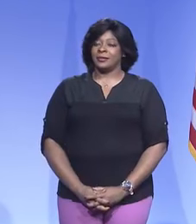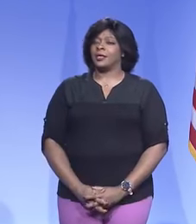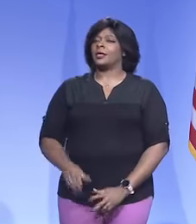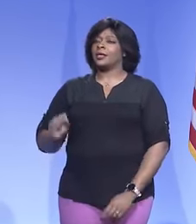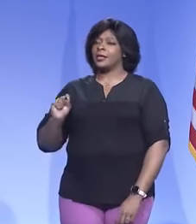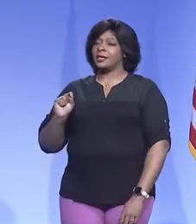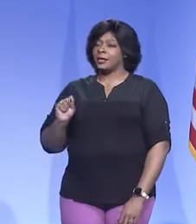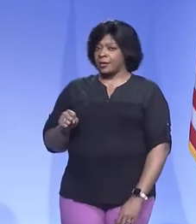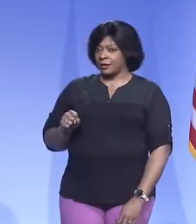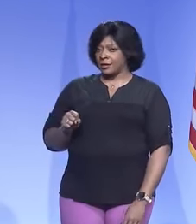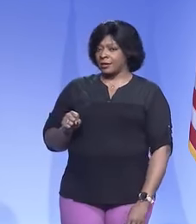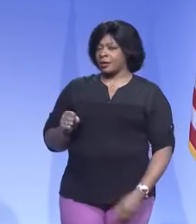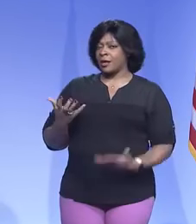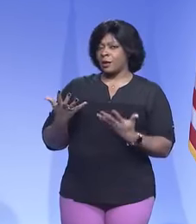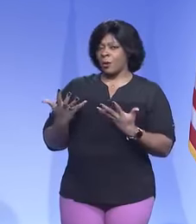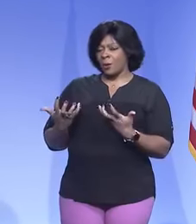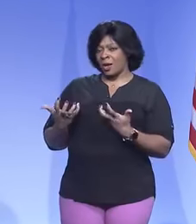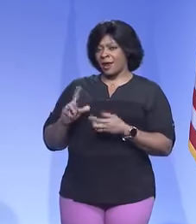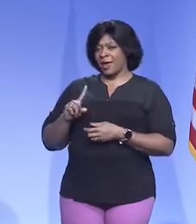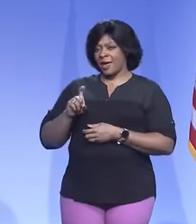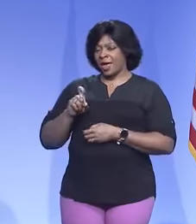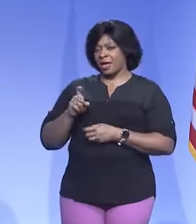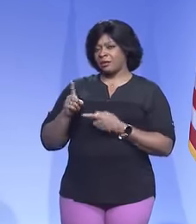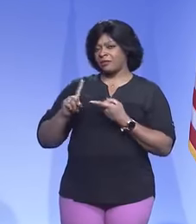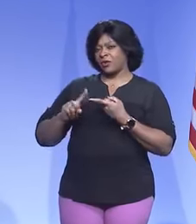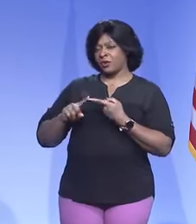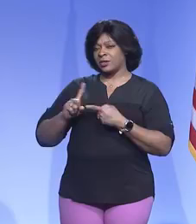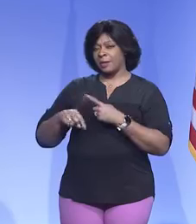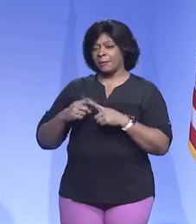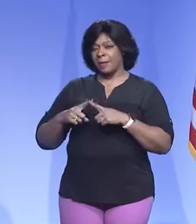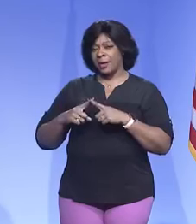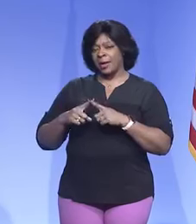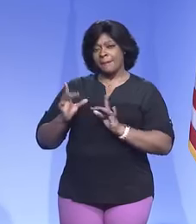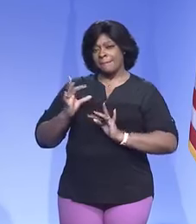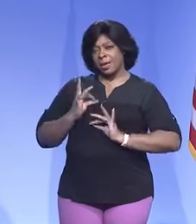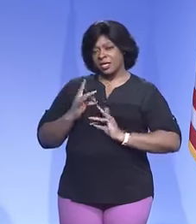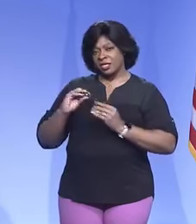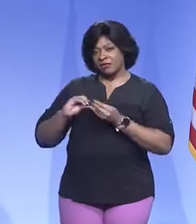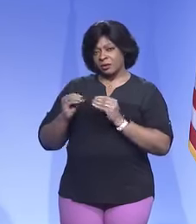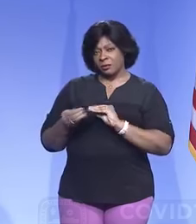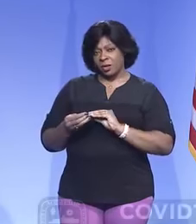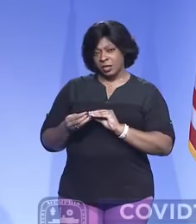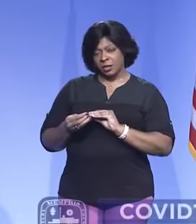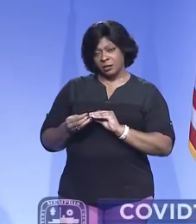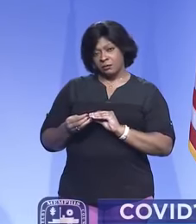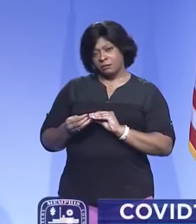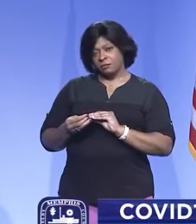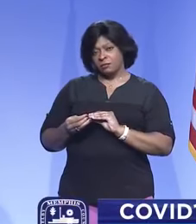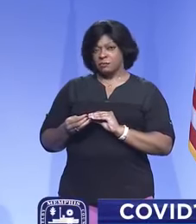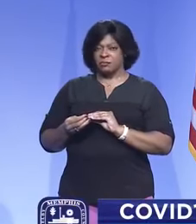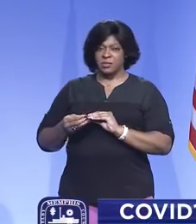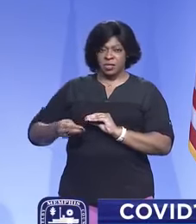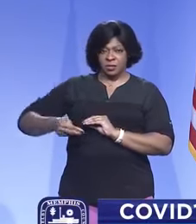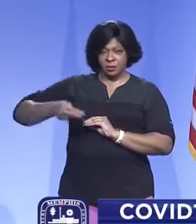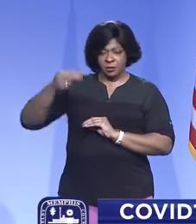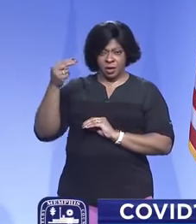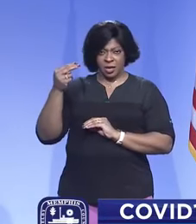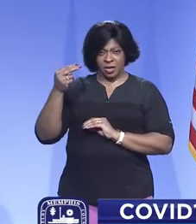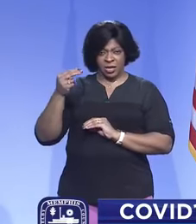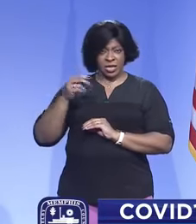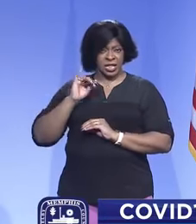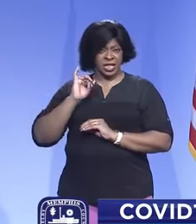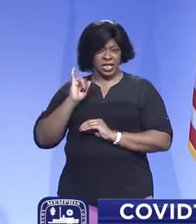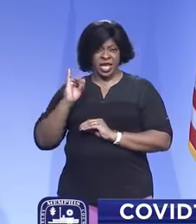Yeah, I wanted to ask first about the positivity rate being so high. Is